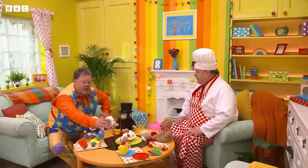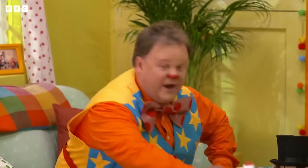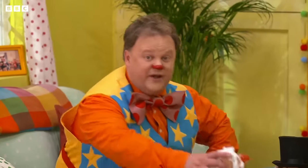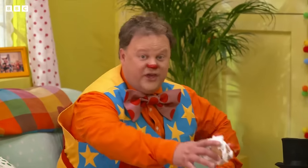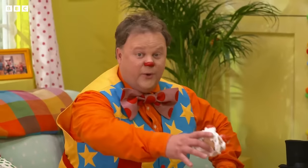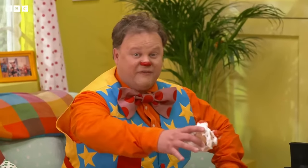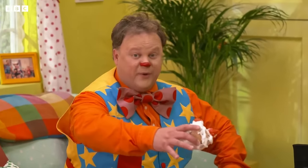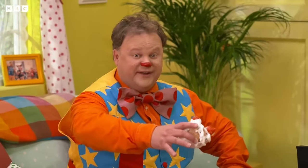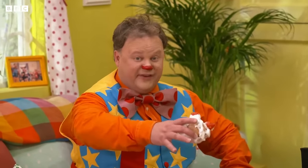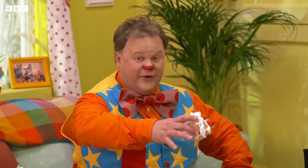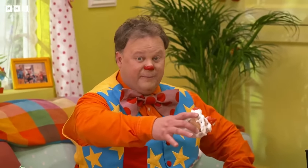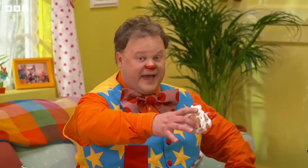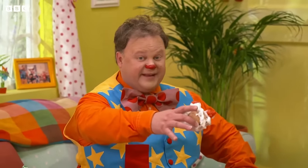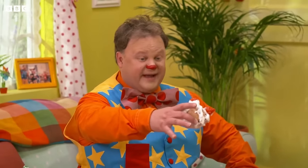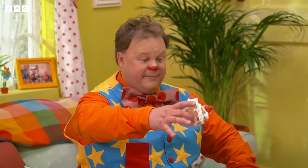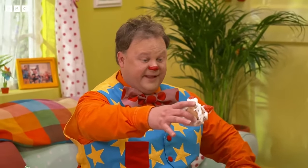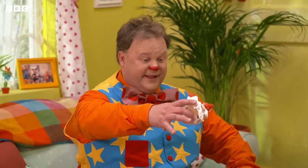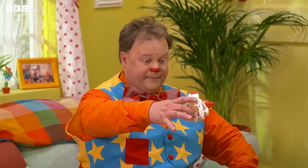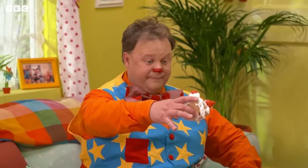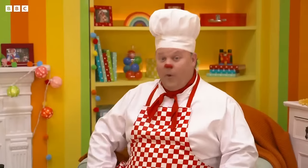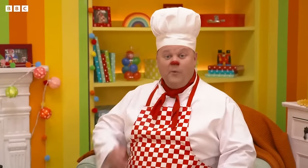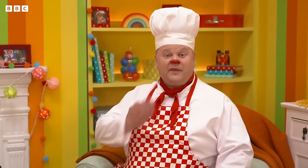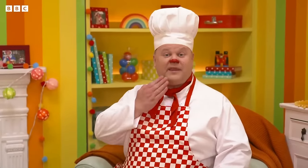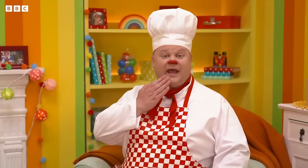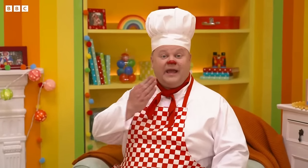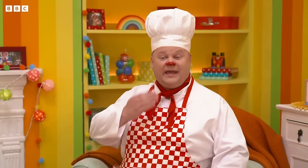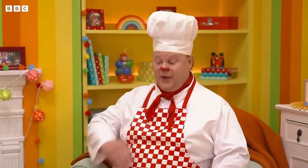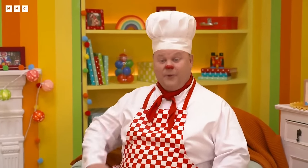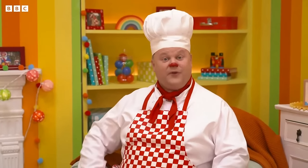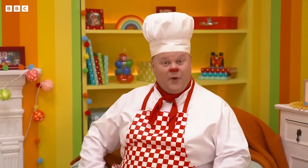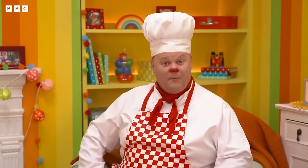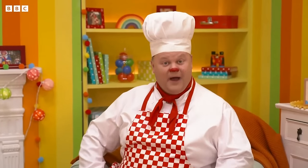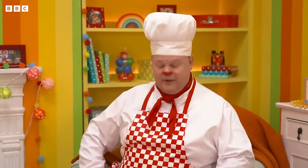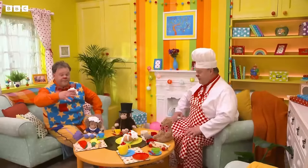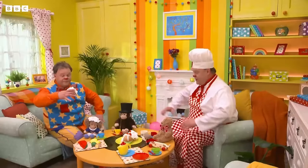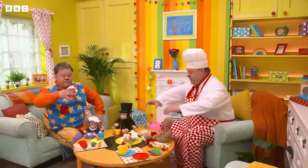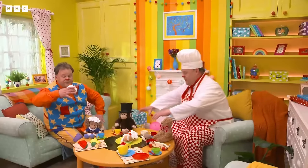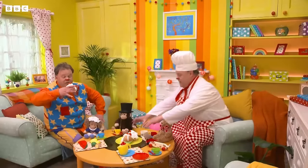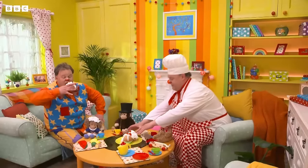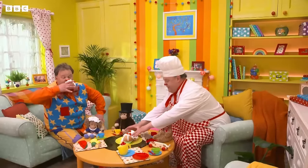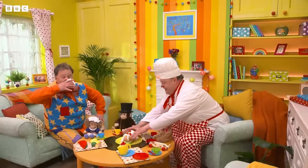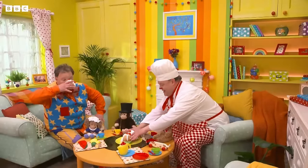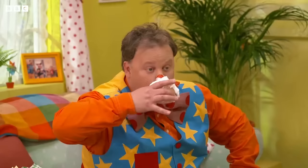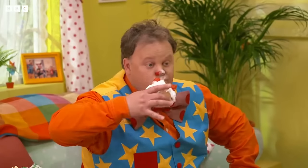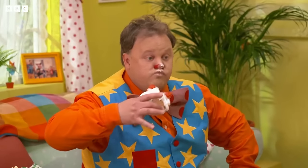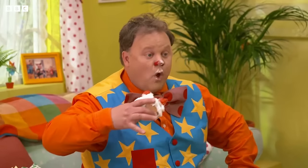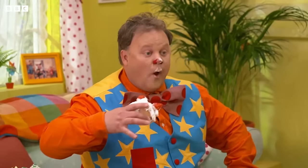Why don't you have one too, Baker Tumble? Oh, thank you. Don't mind if I do.